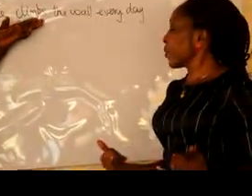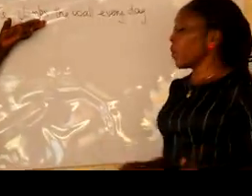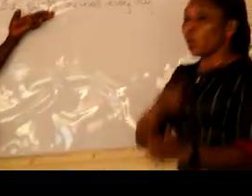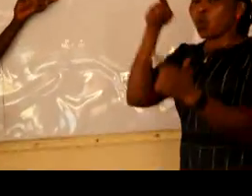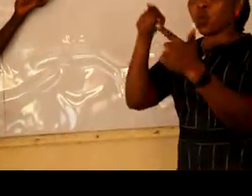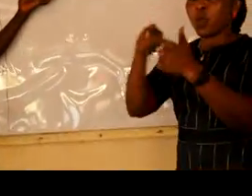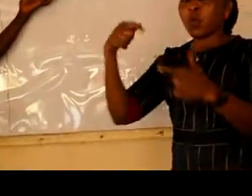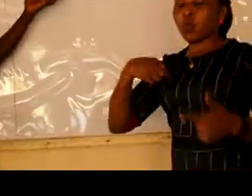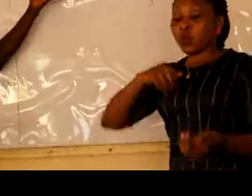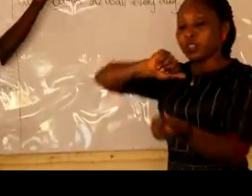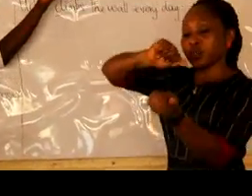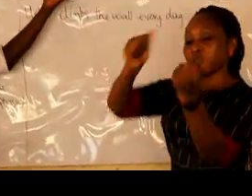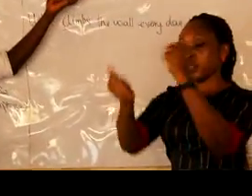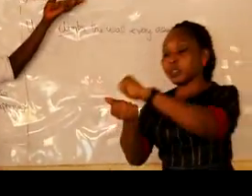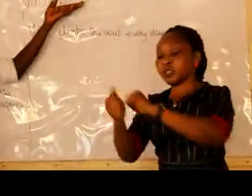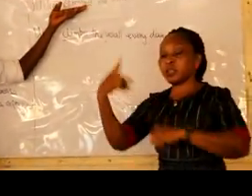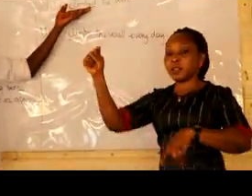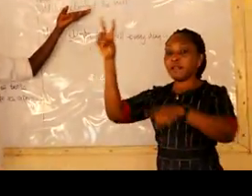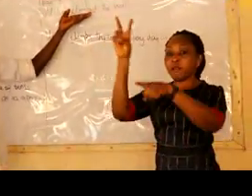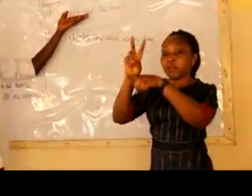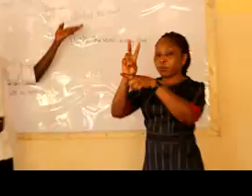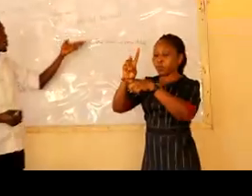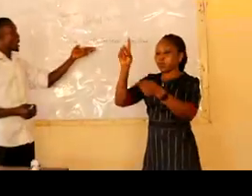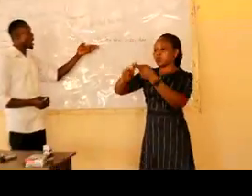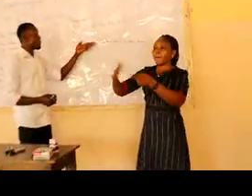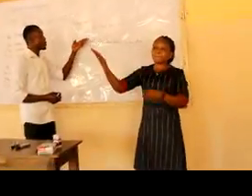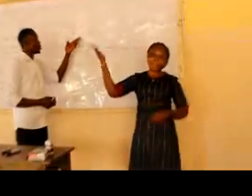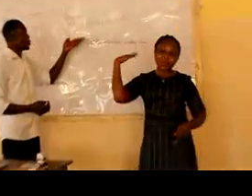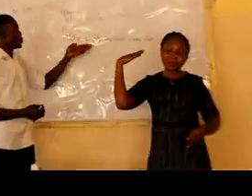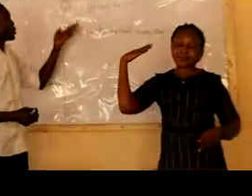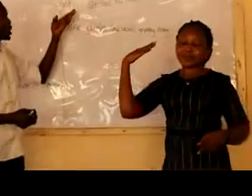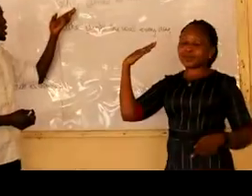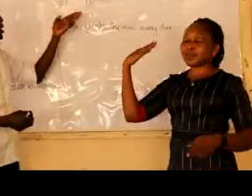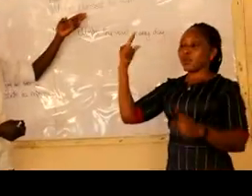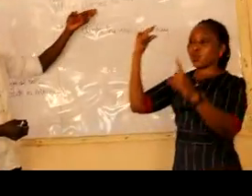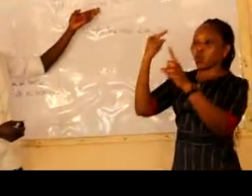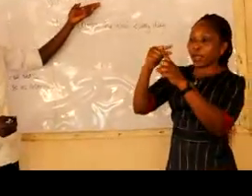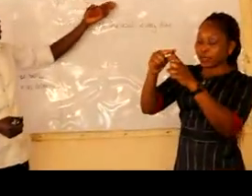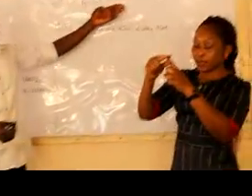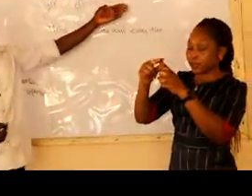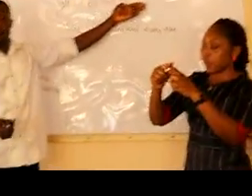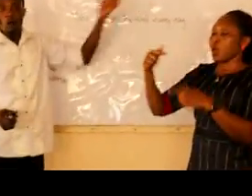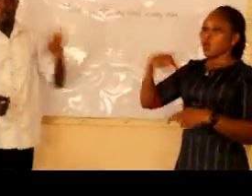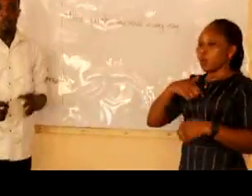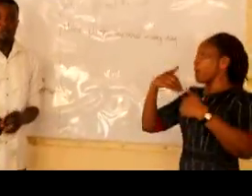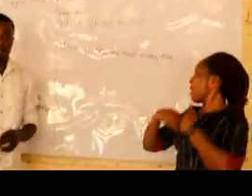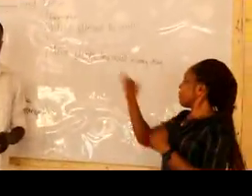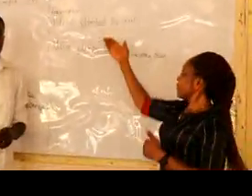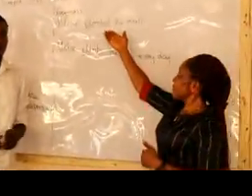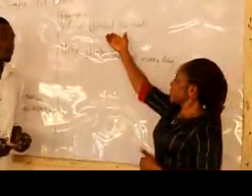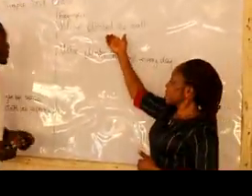change the verb into the past tense, and we have Uche climbed the